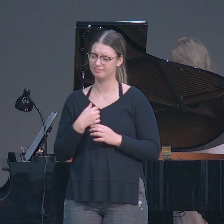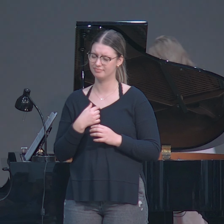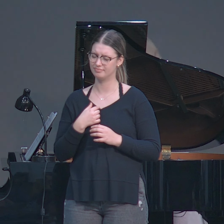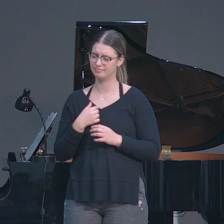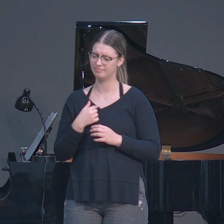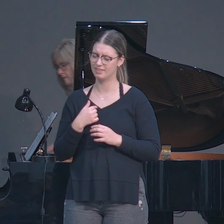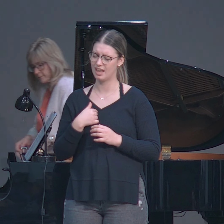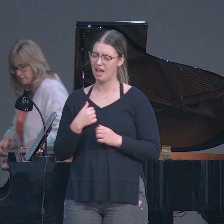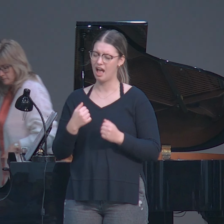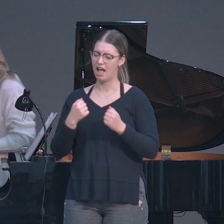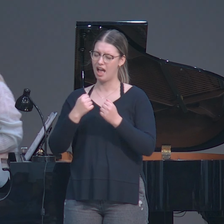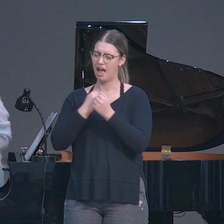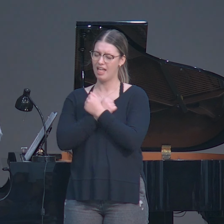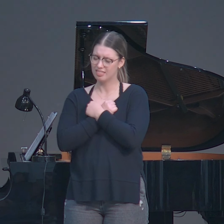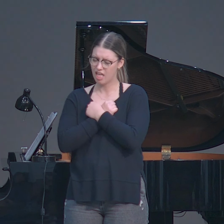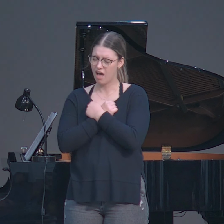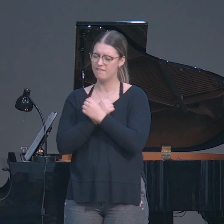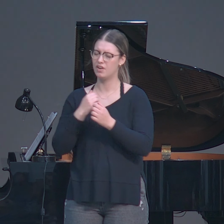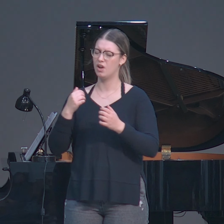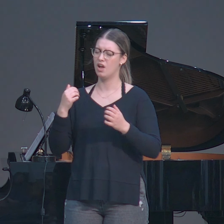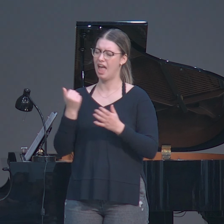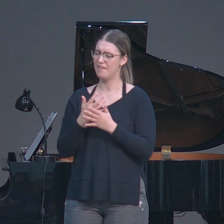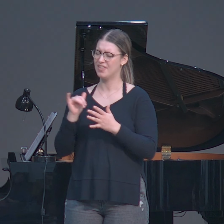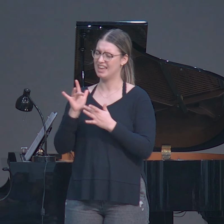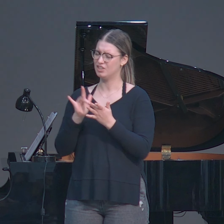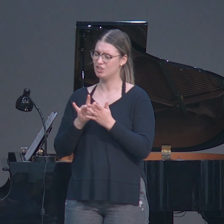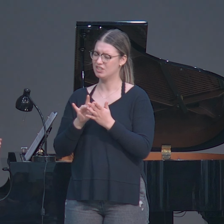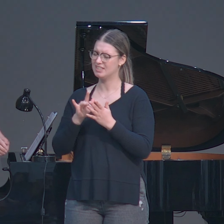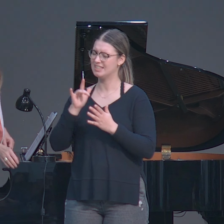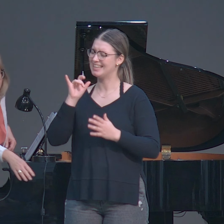came to do and who He was in the doing of it.